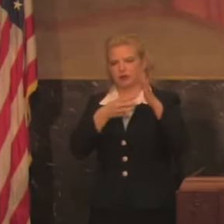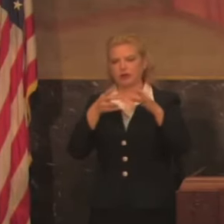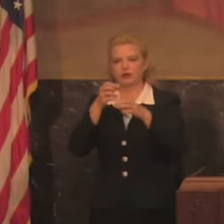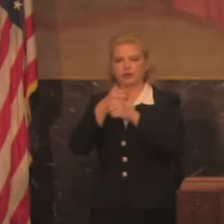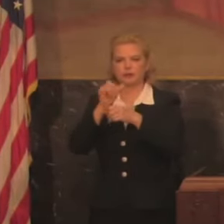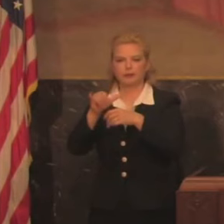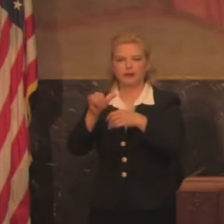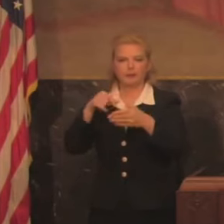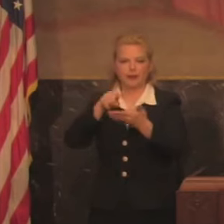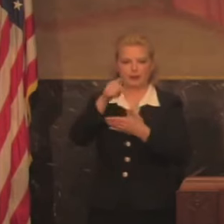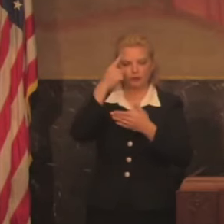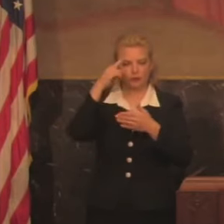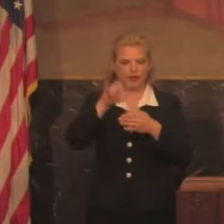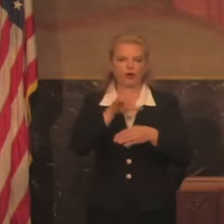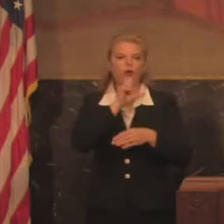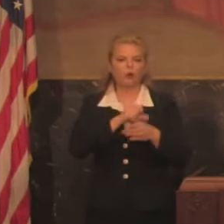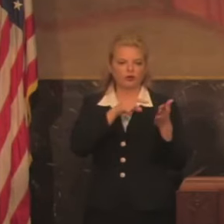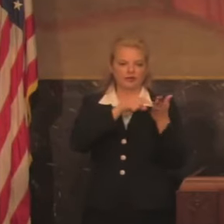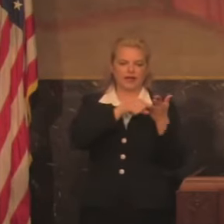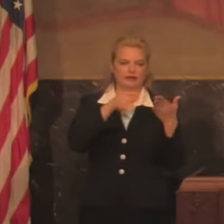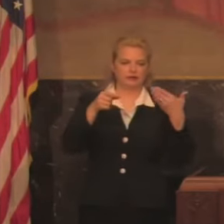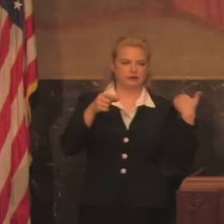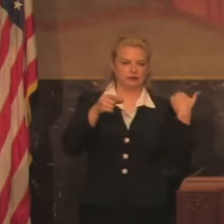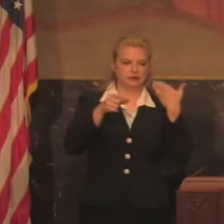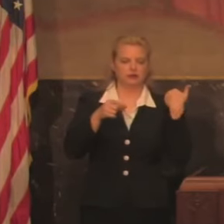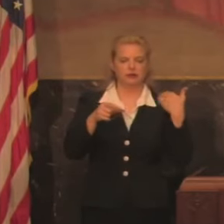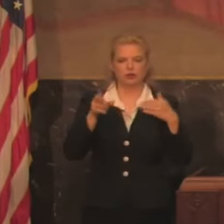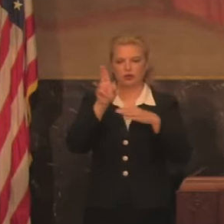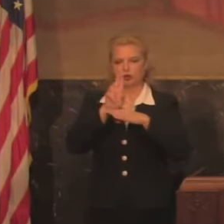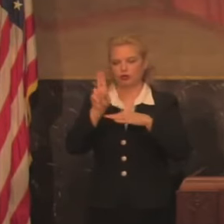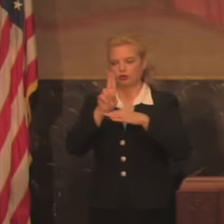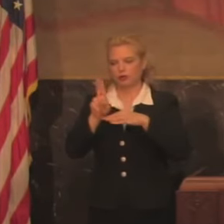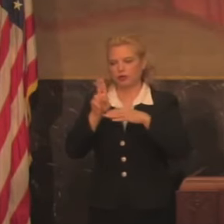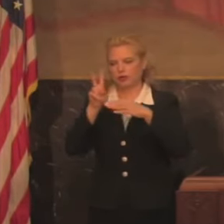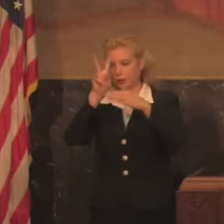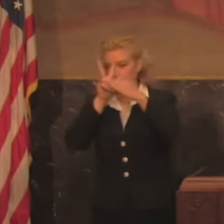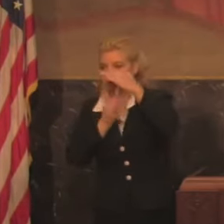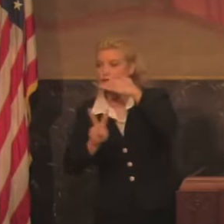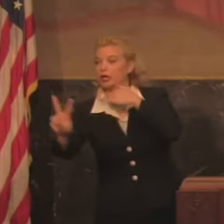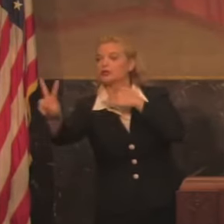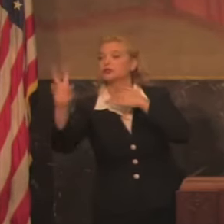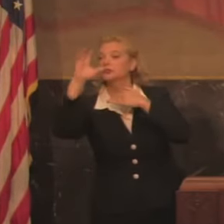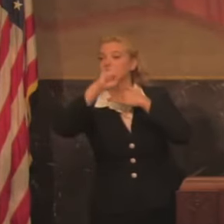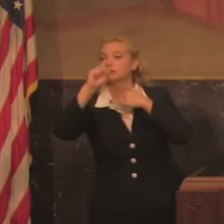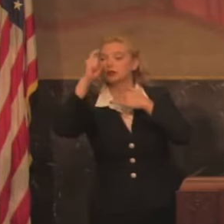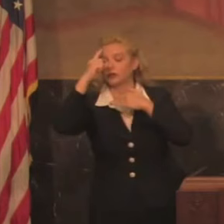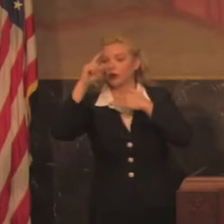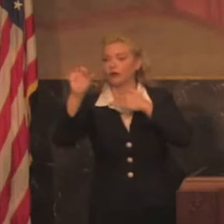using projected excess funds within the Medicaid program currently.